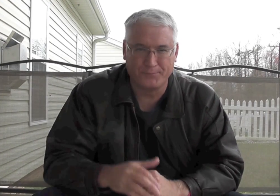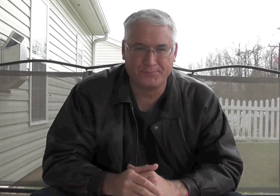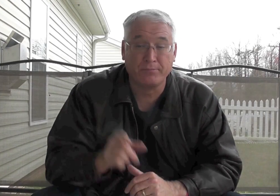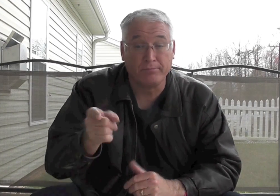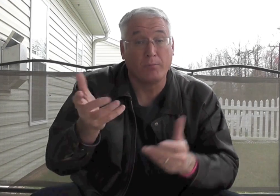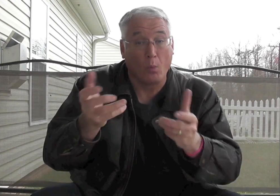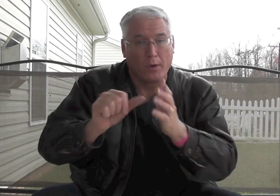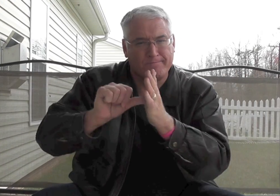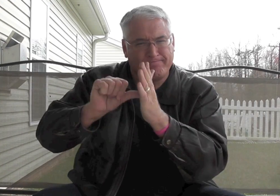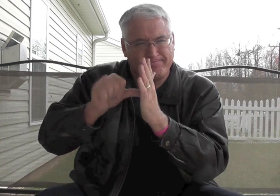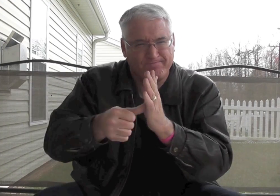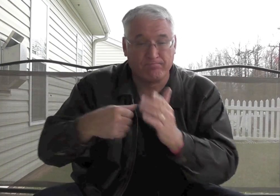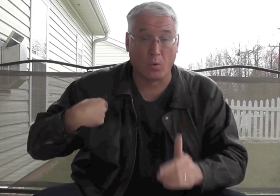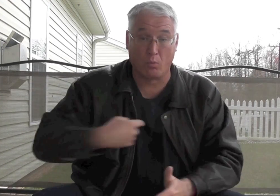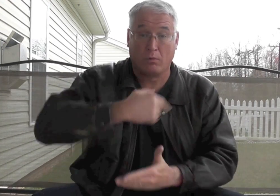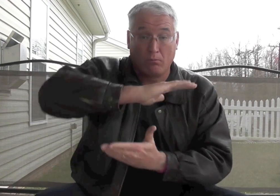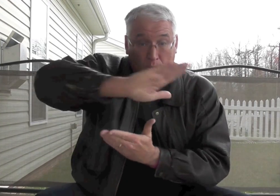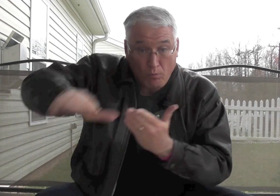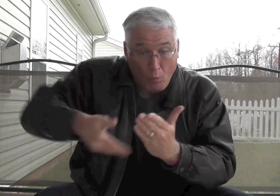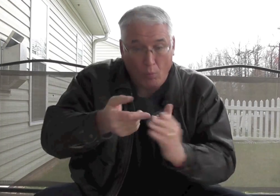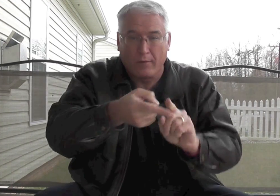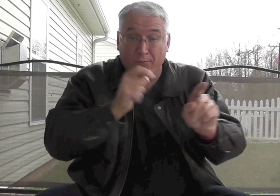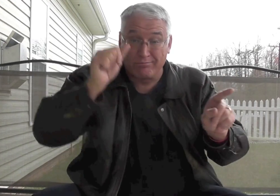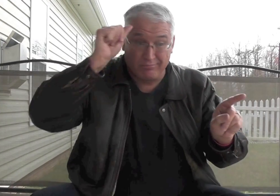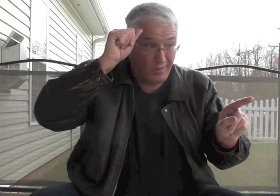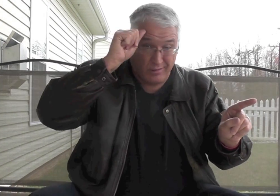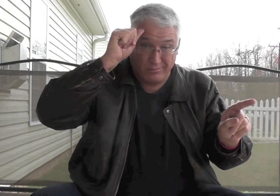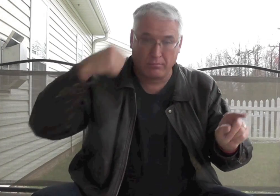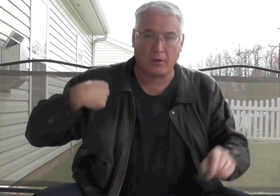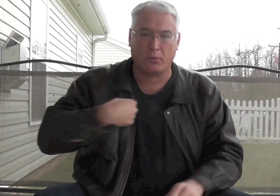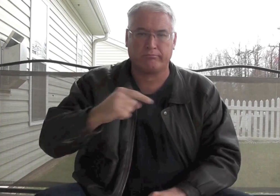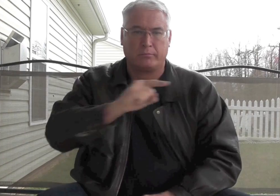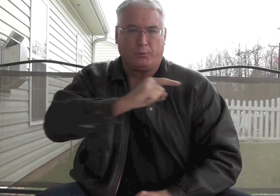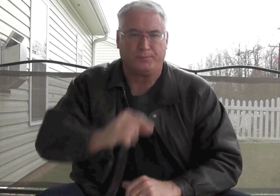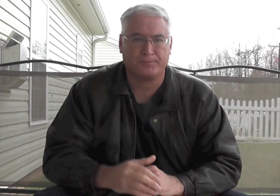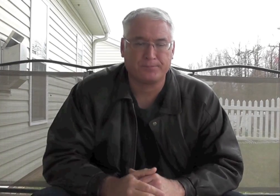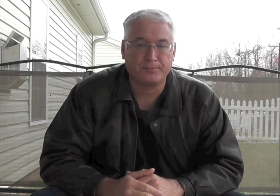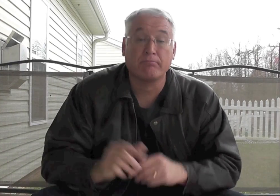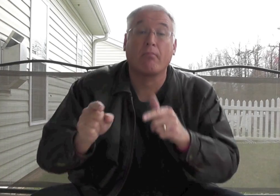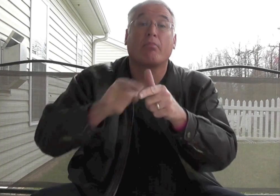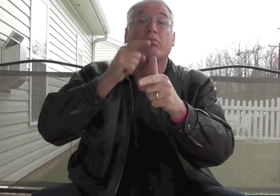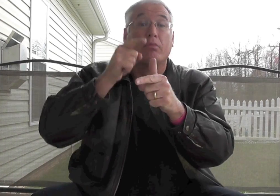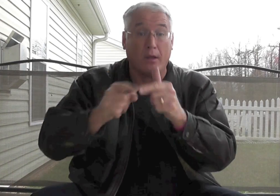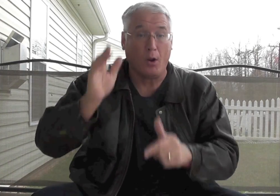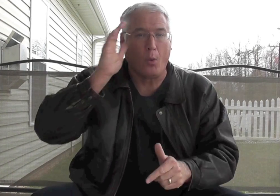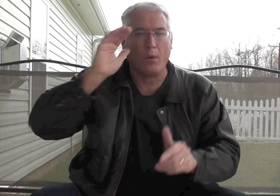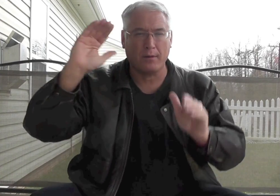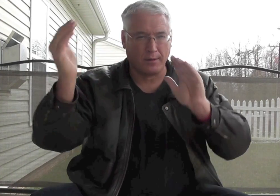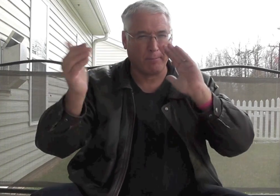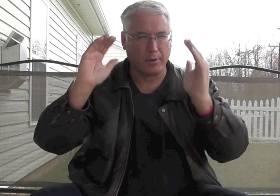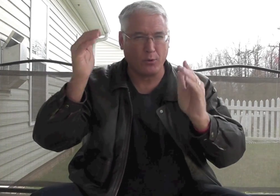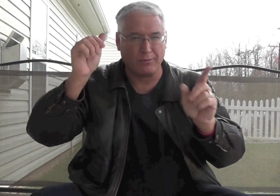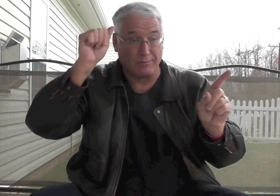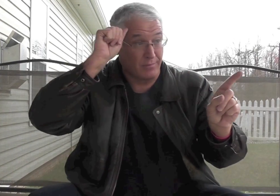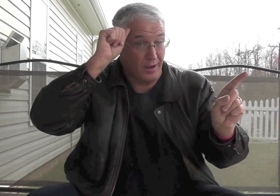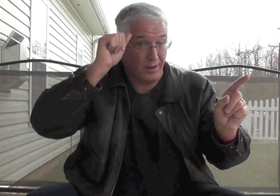No. Paul just wants to emphasize to all people that everyone since Adam is guilty.